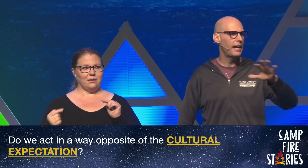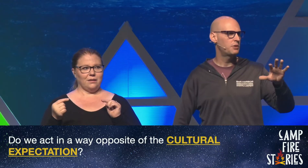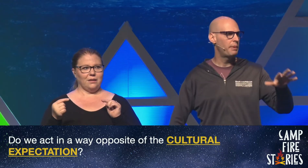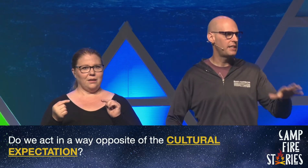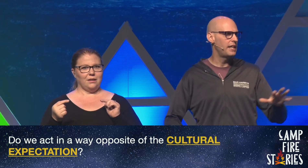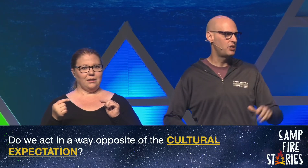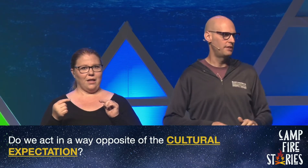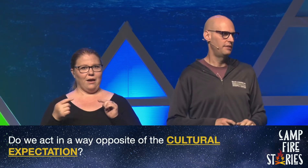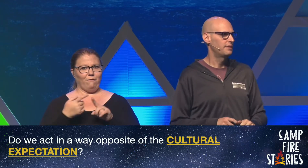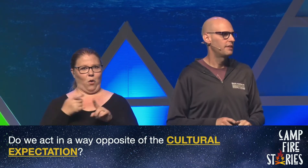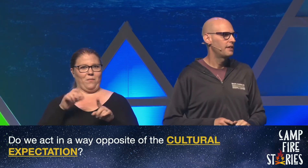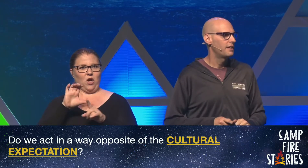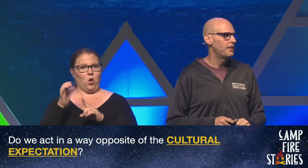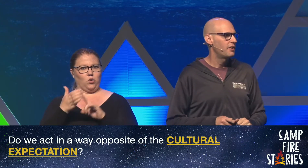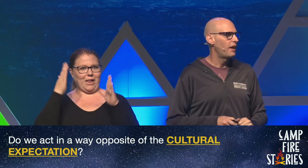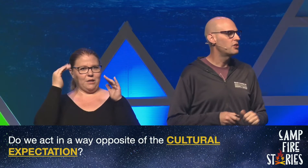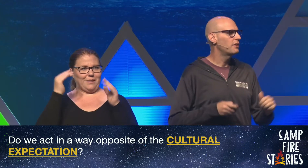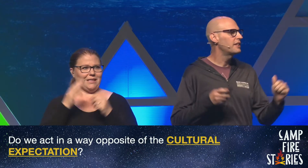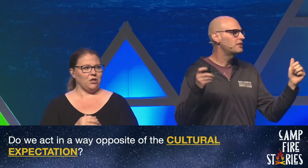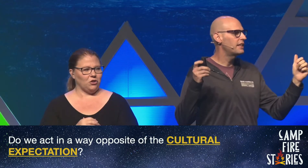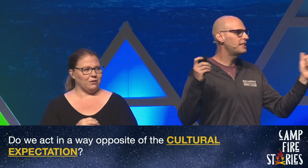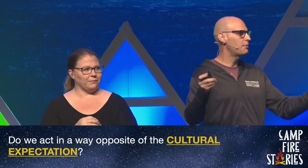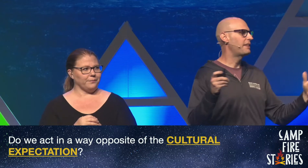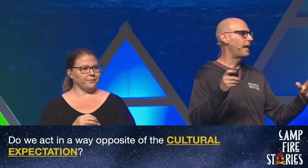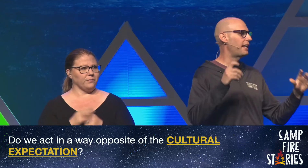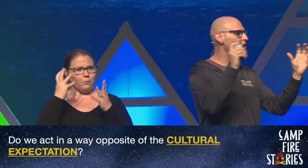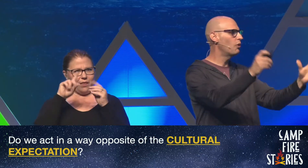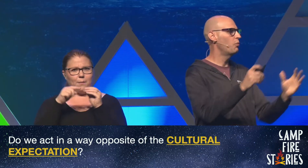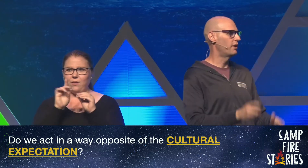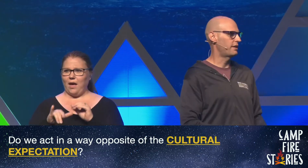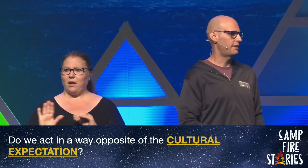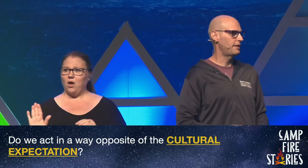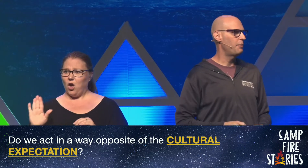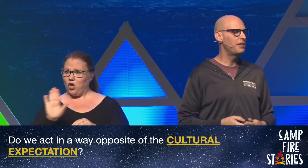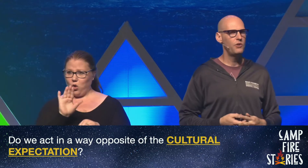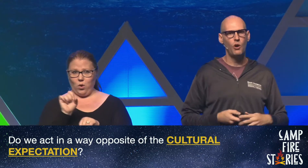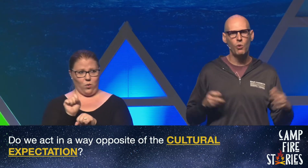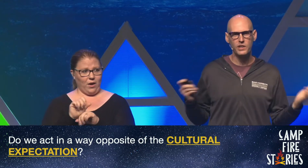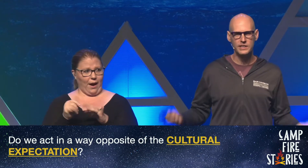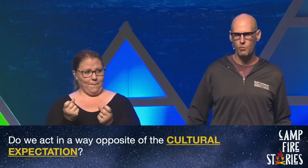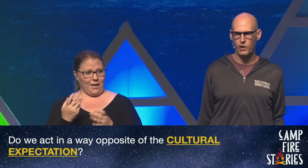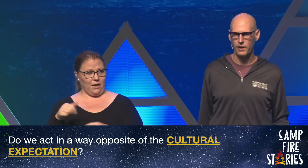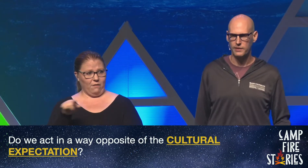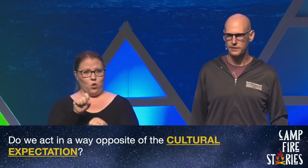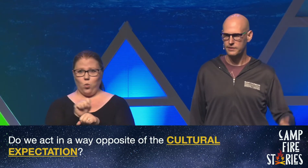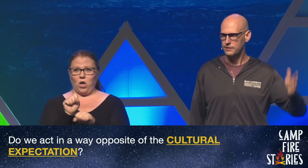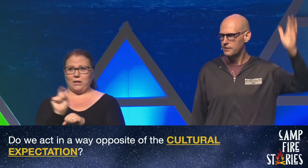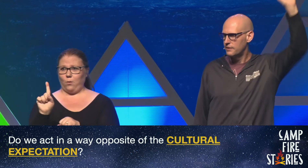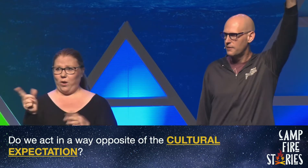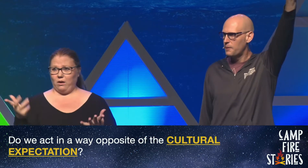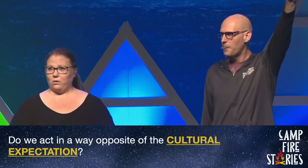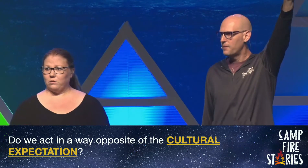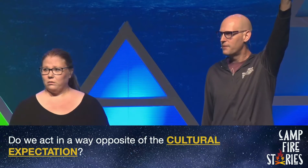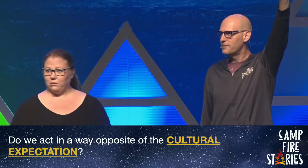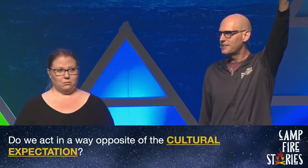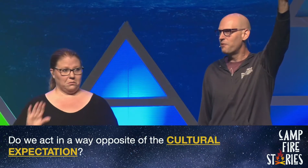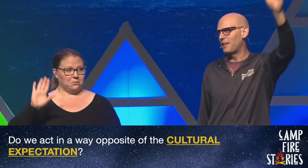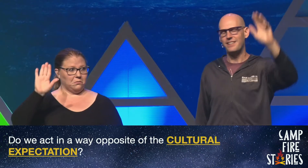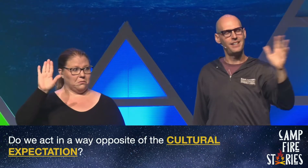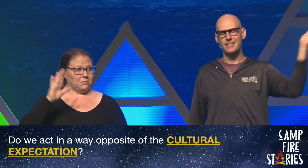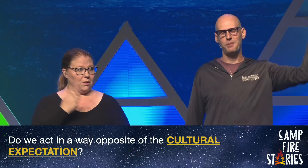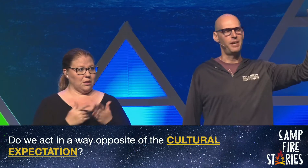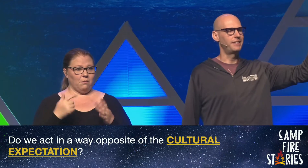cultural expectation, right? So let's think about that. Like your work. How many of y'all work somewhere?